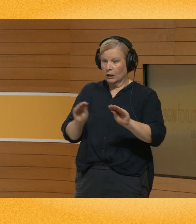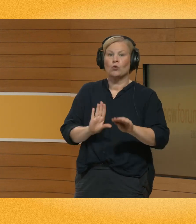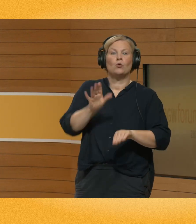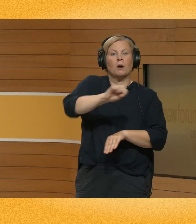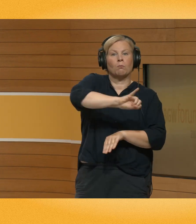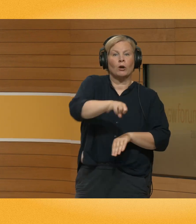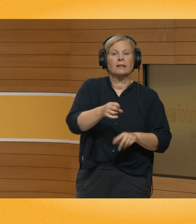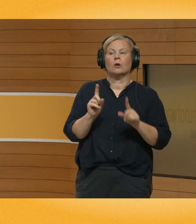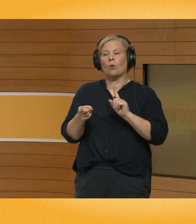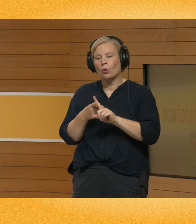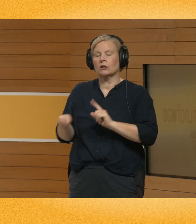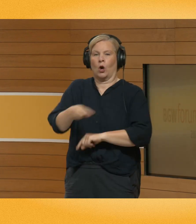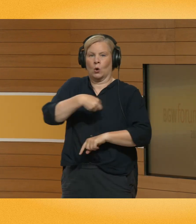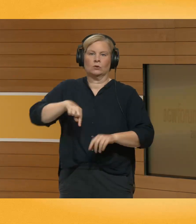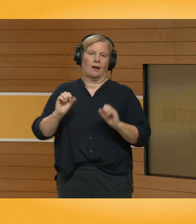It's cool.